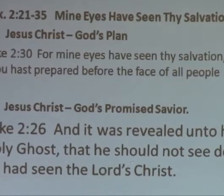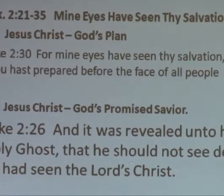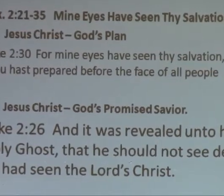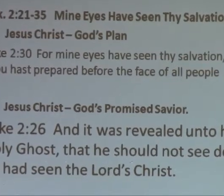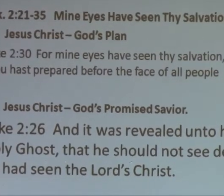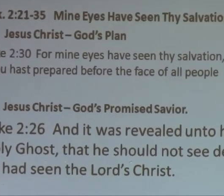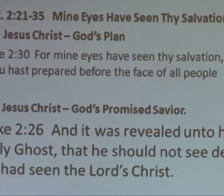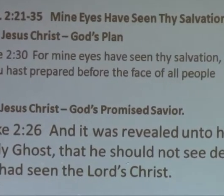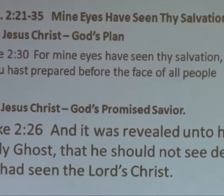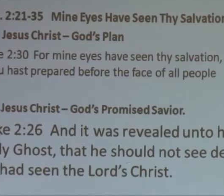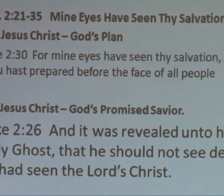Well,